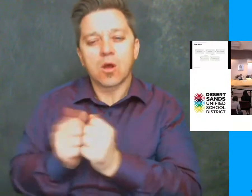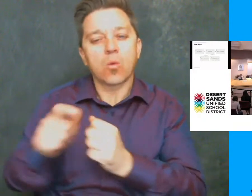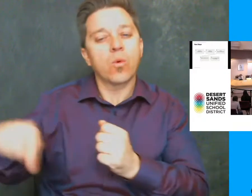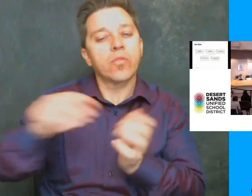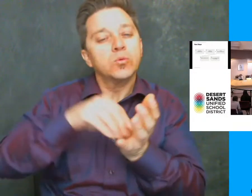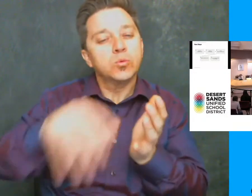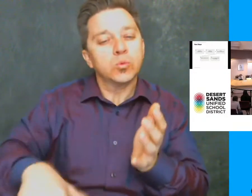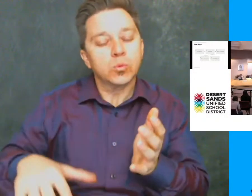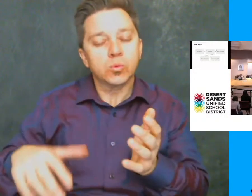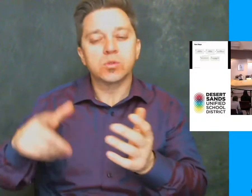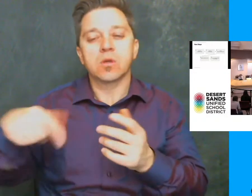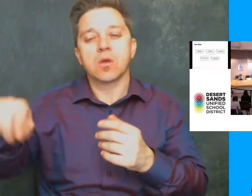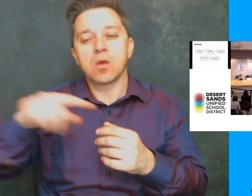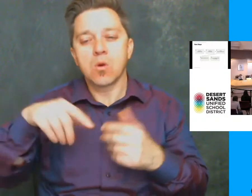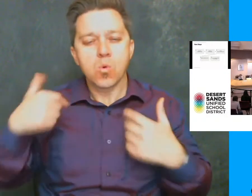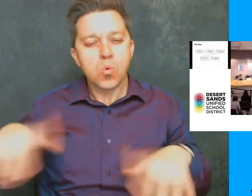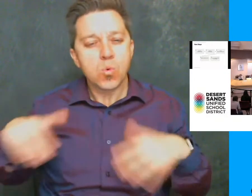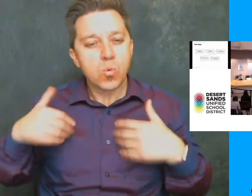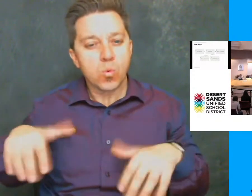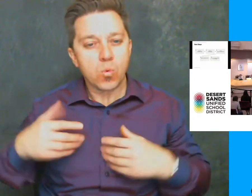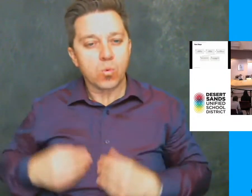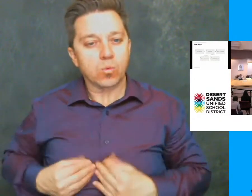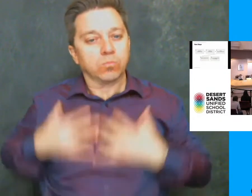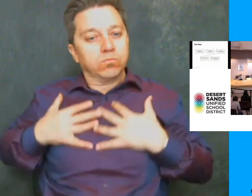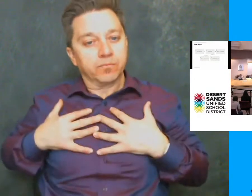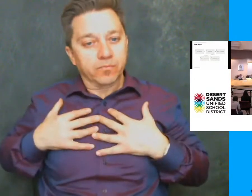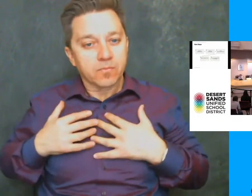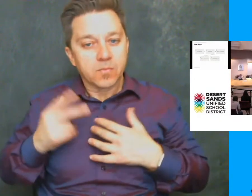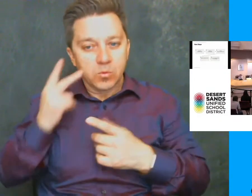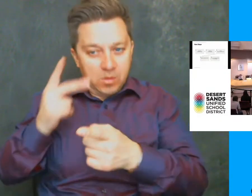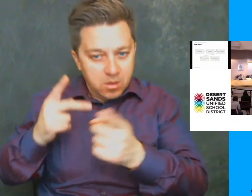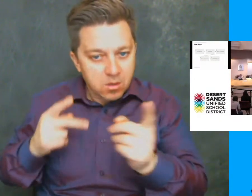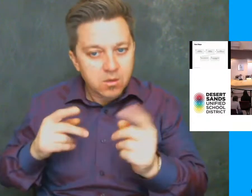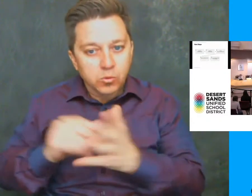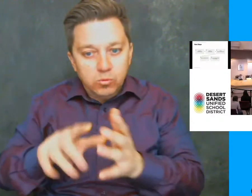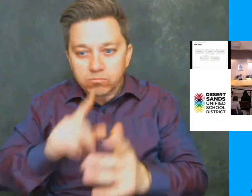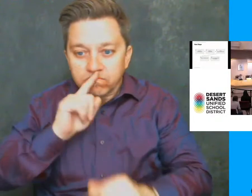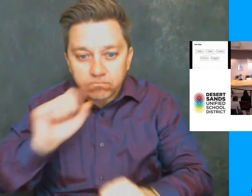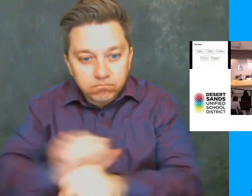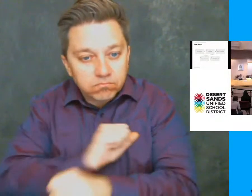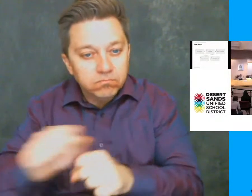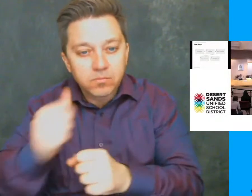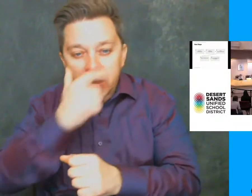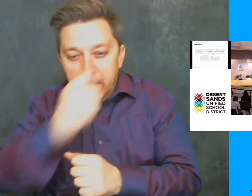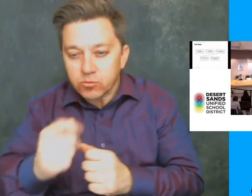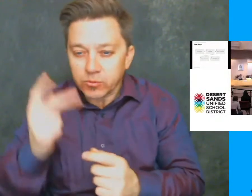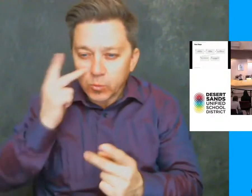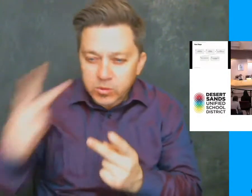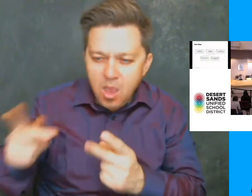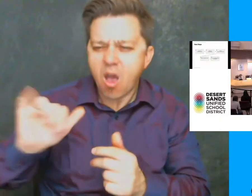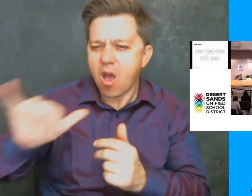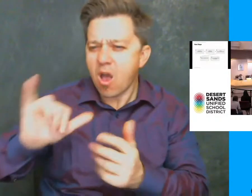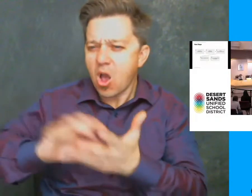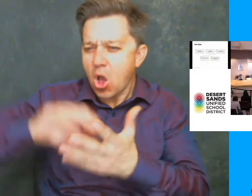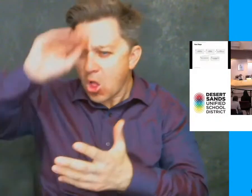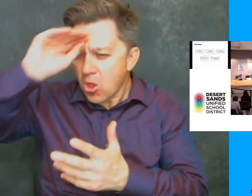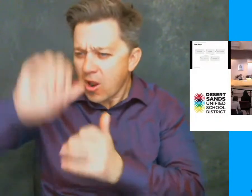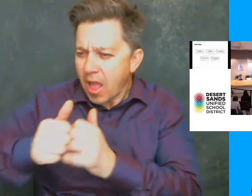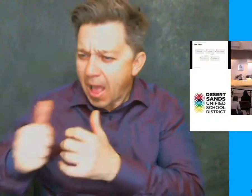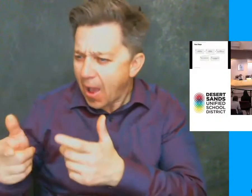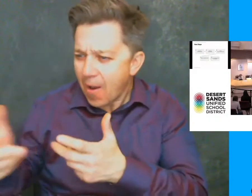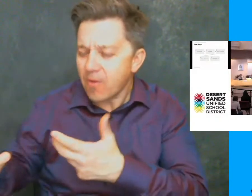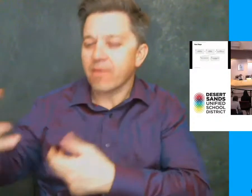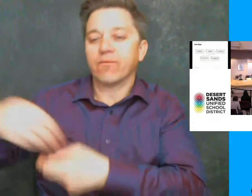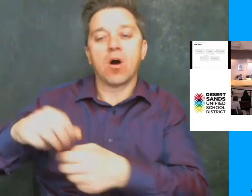so inspiring to see how interested they are and what they're learning, and to get the Carpenters Union is involved in there